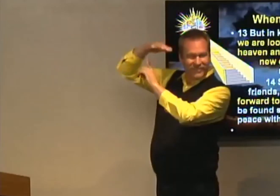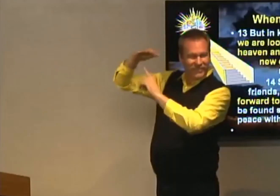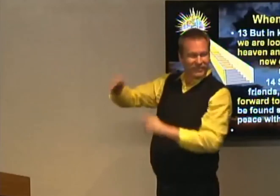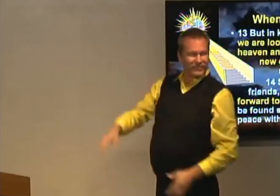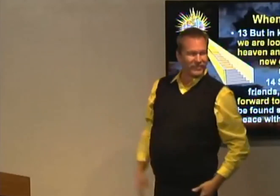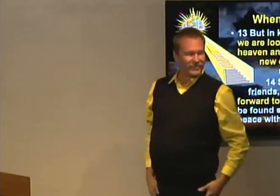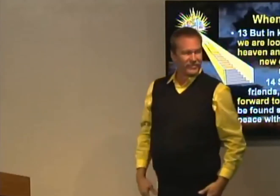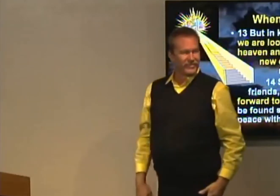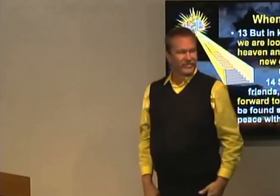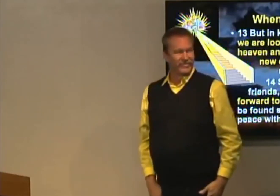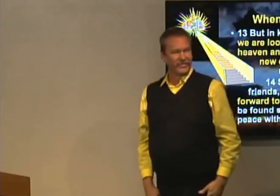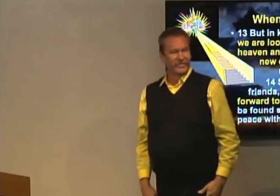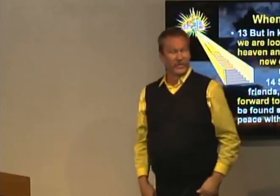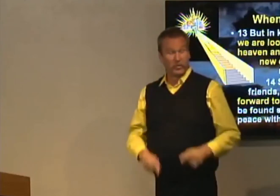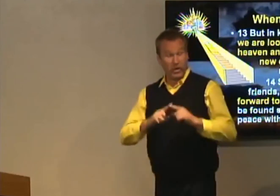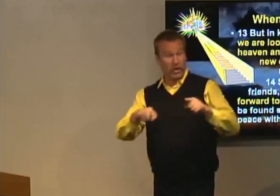because he will take us to that new home.